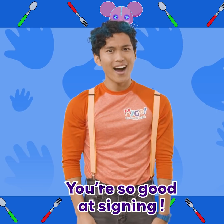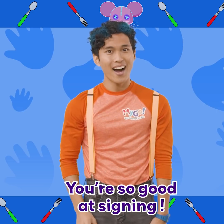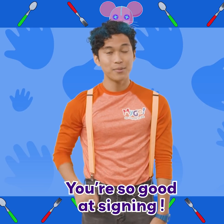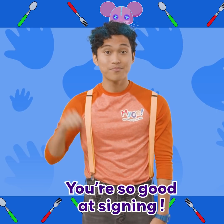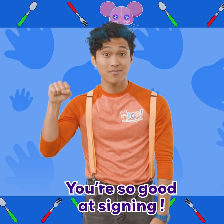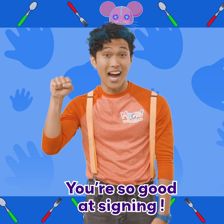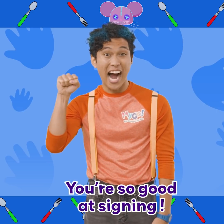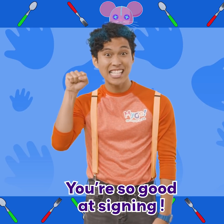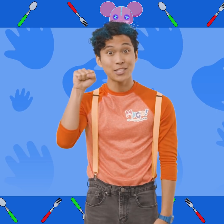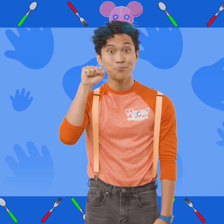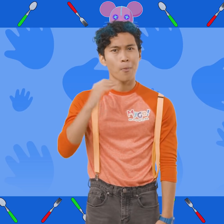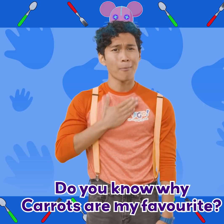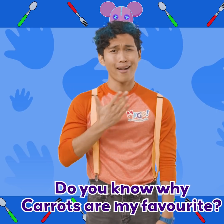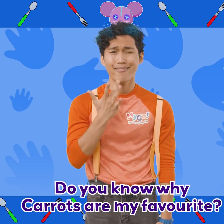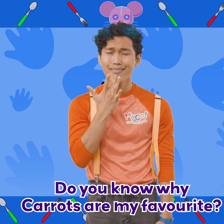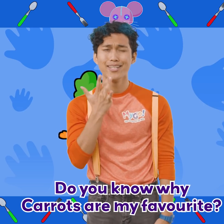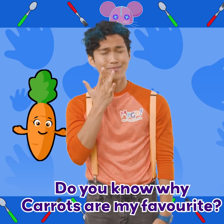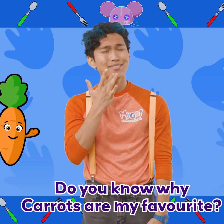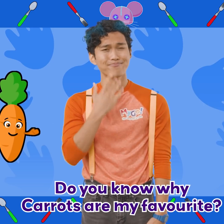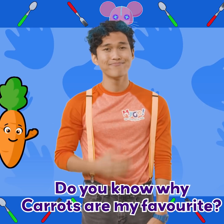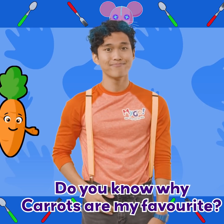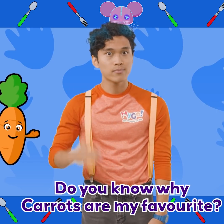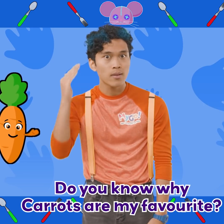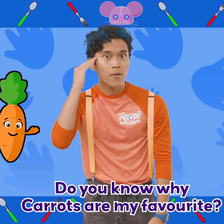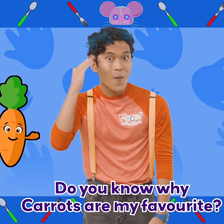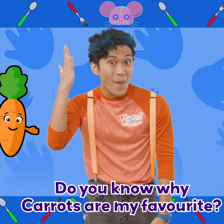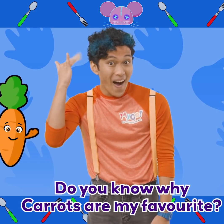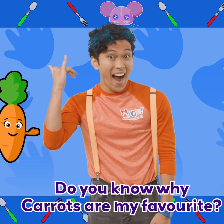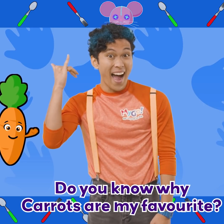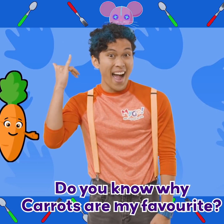signing. Do you know why carrots are my favorite?